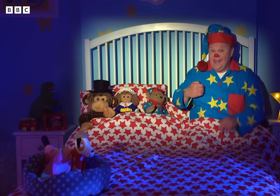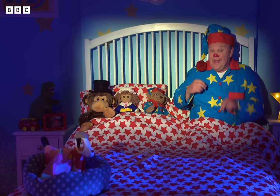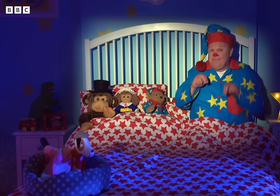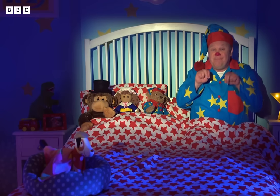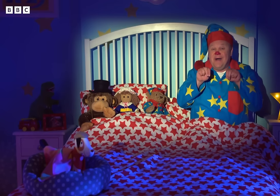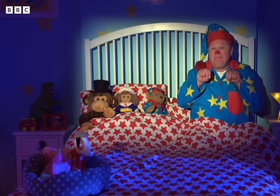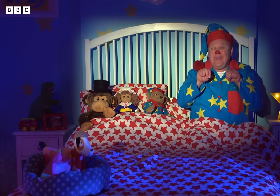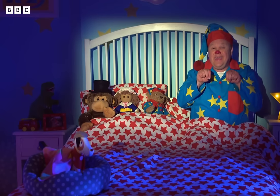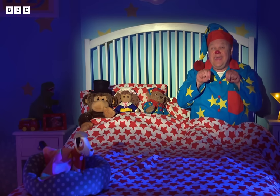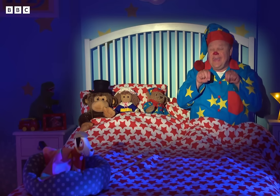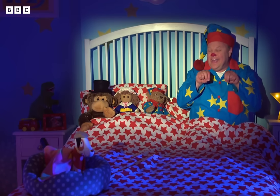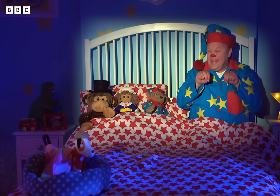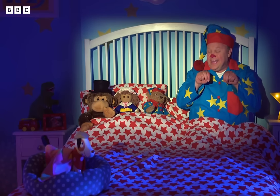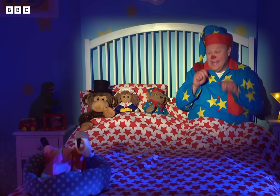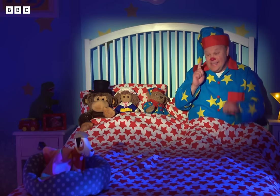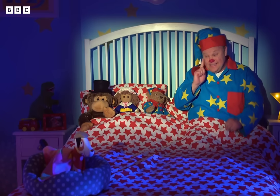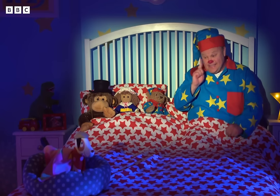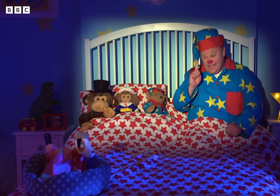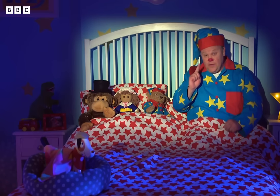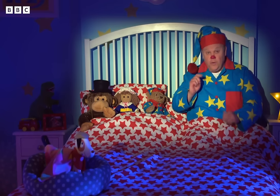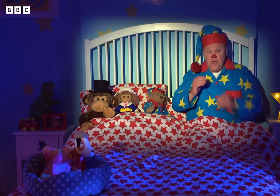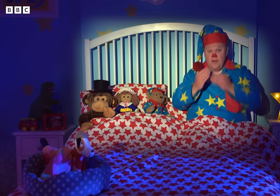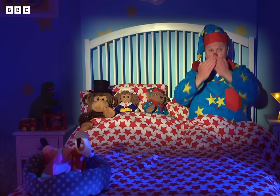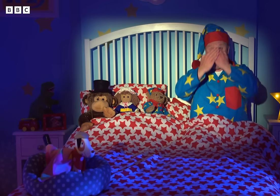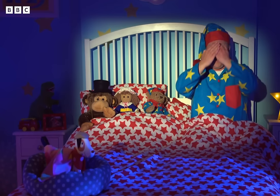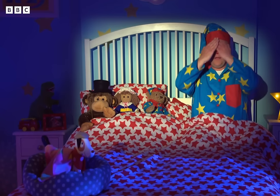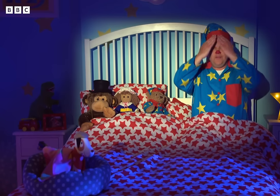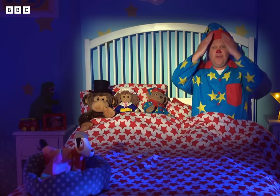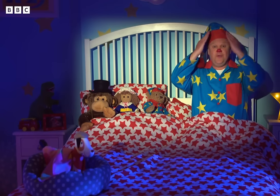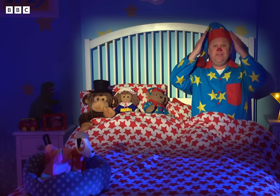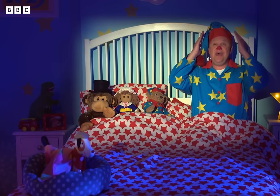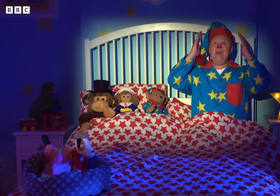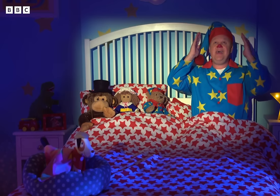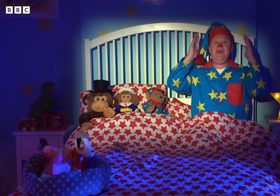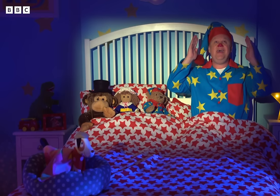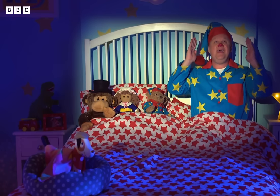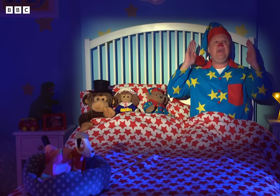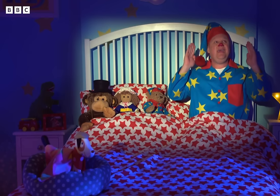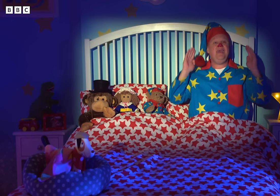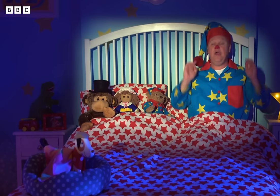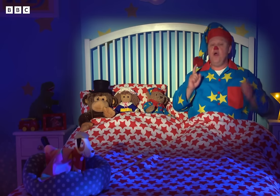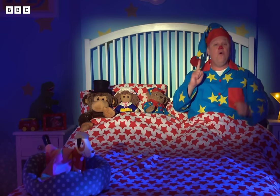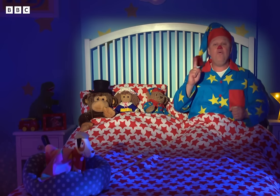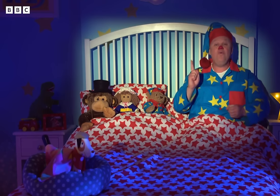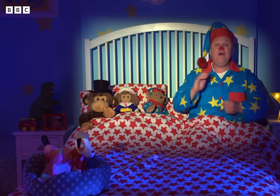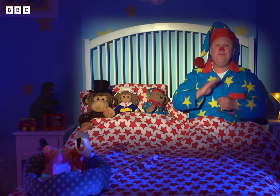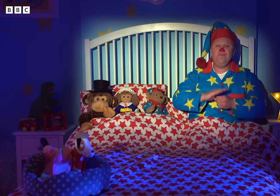the puppy. See you in a brand new day. One